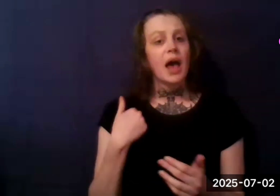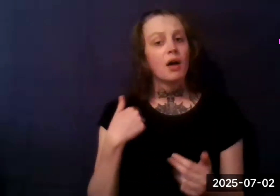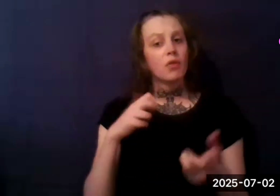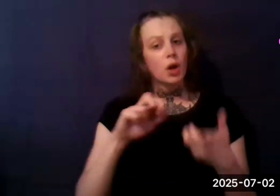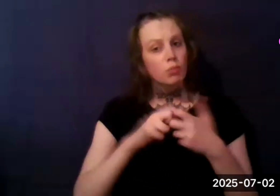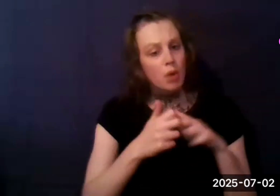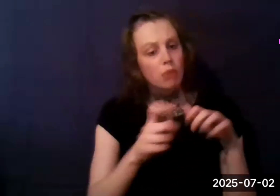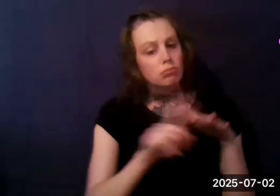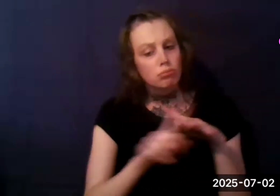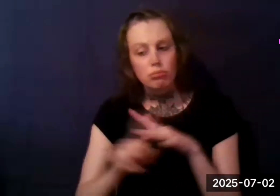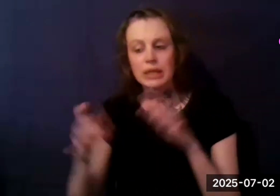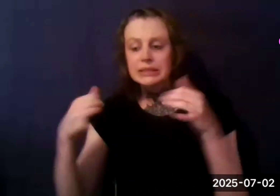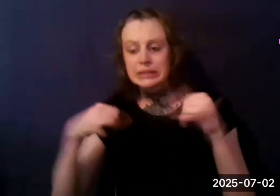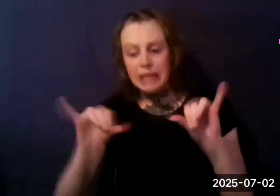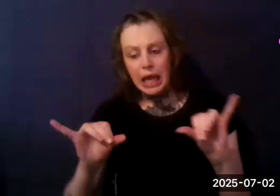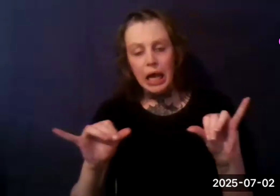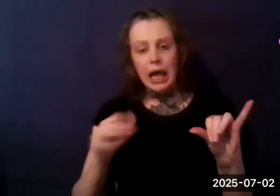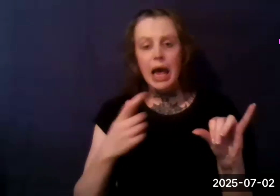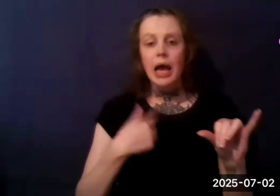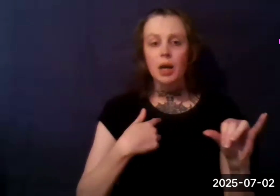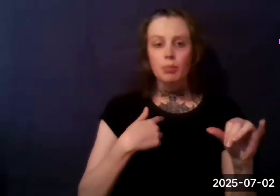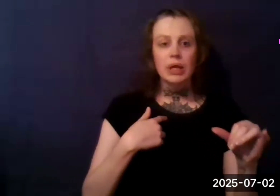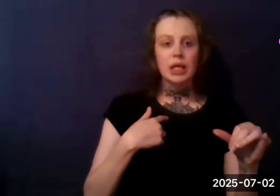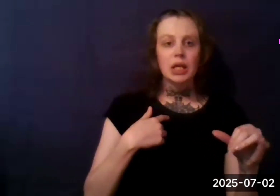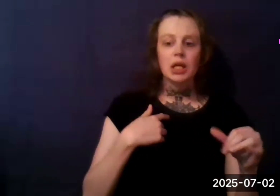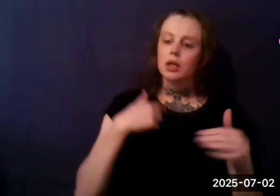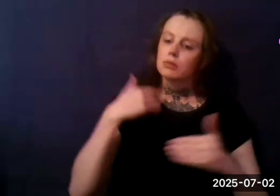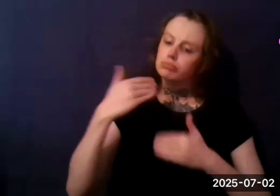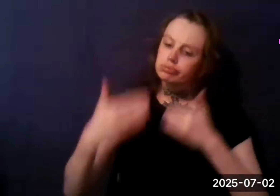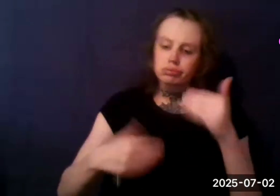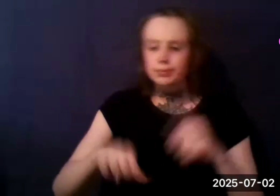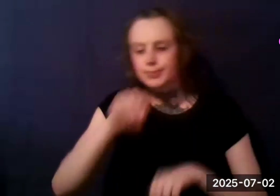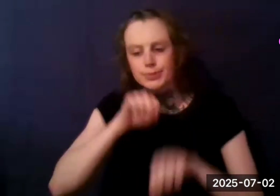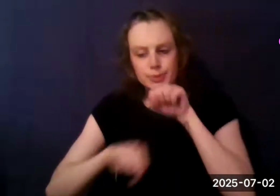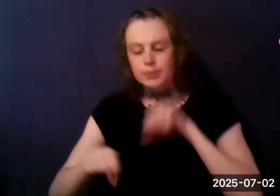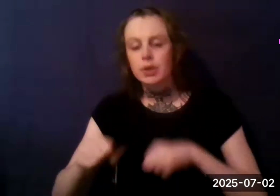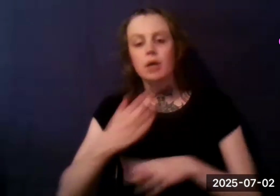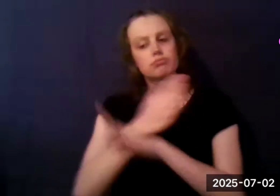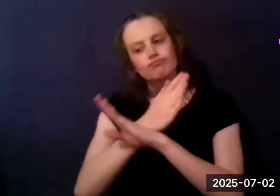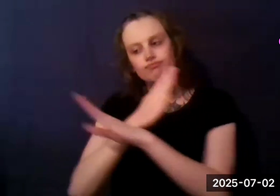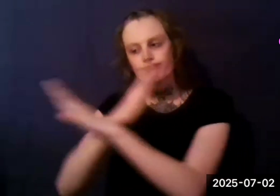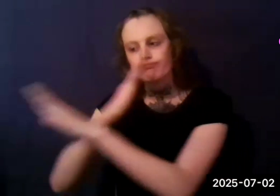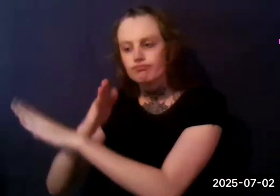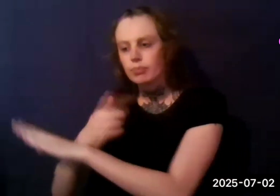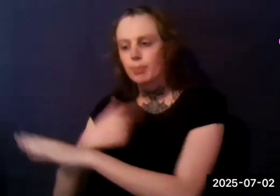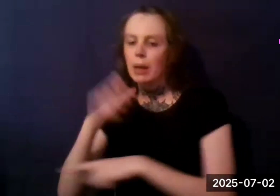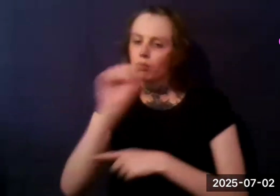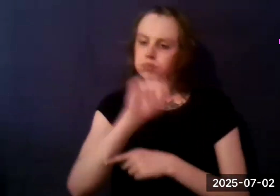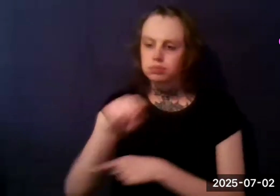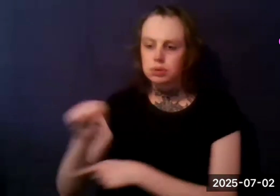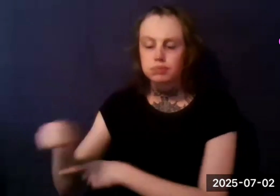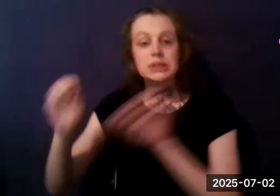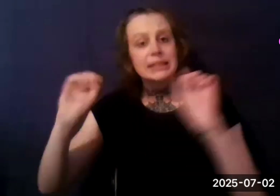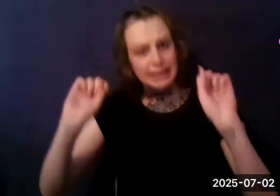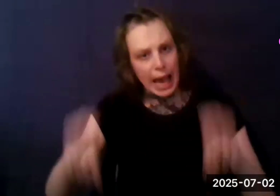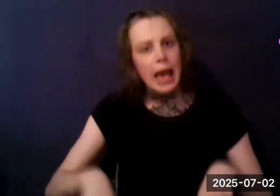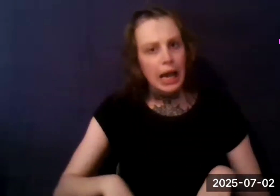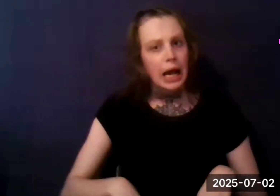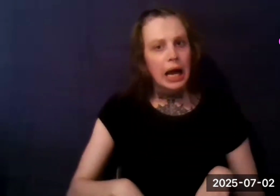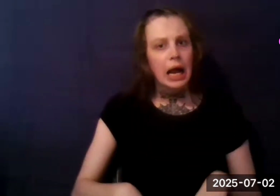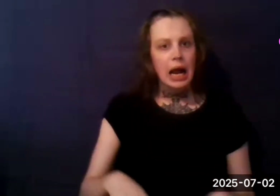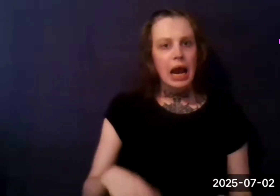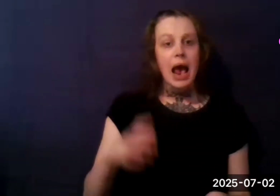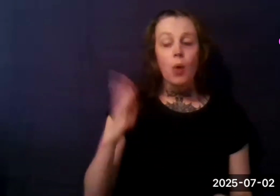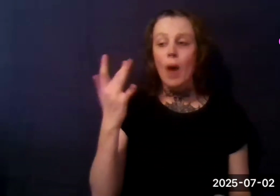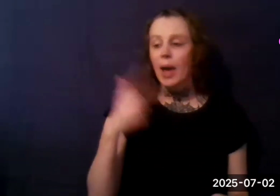work I've done in this program and the examples that have been set for me by people in this program. Like I feel like if I wasn't an alcoholic,